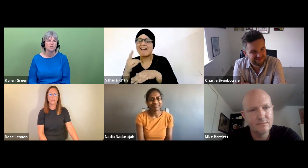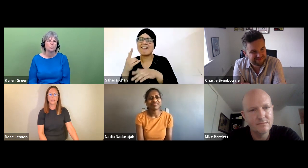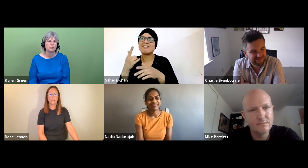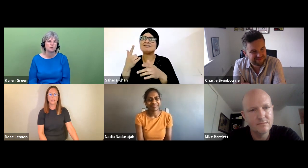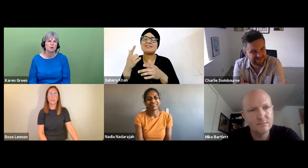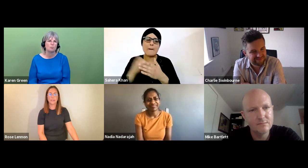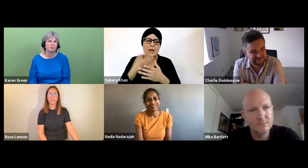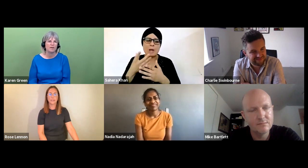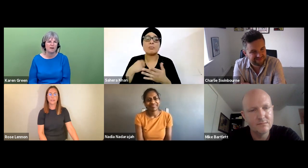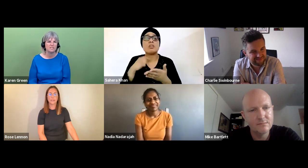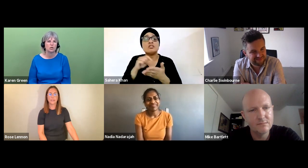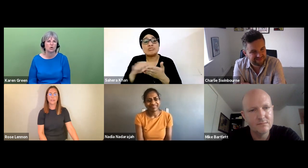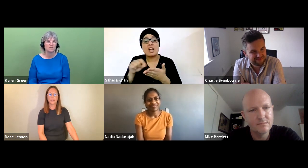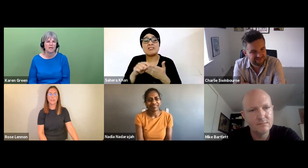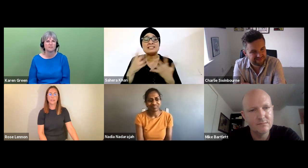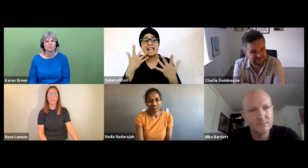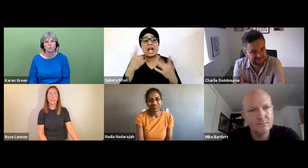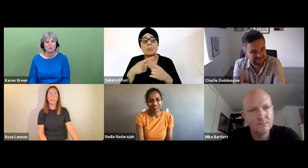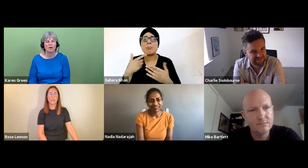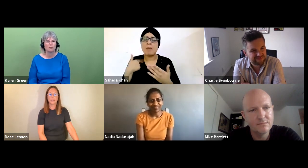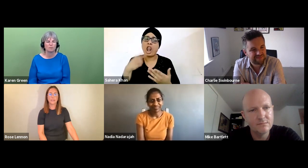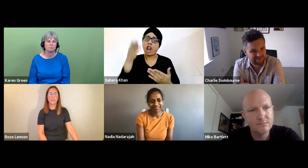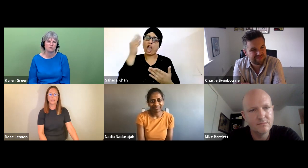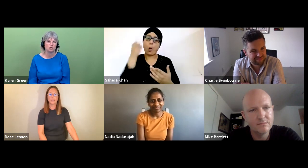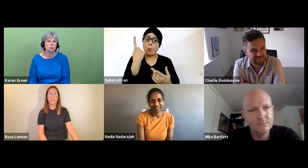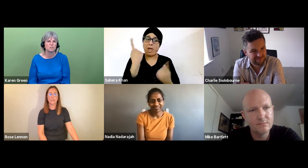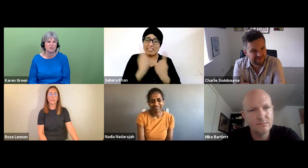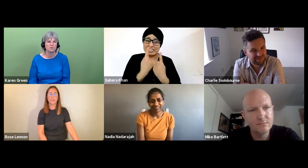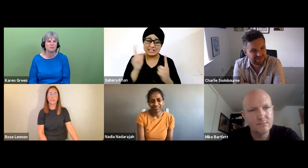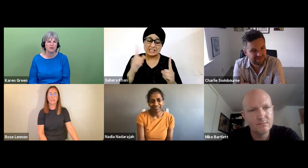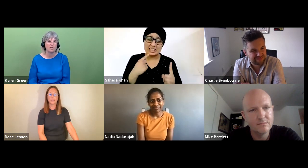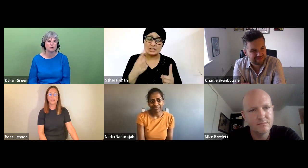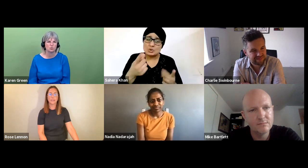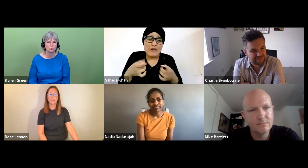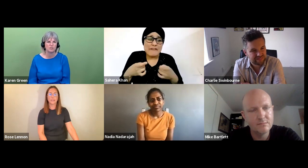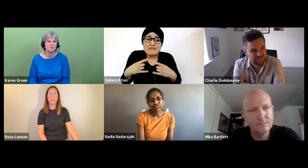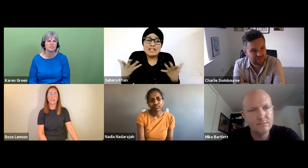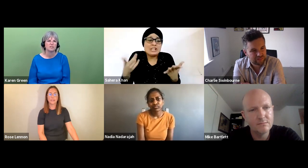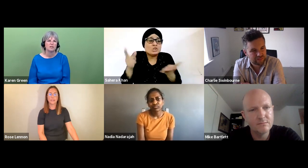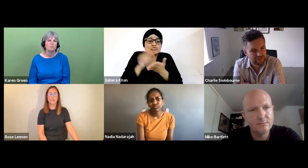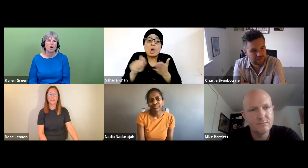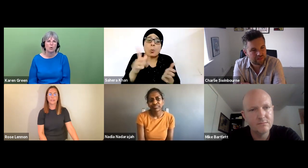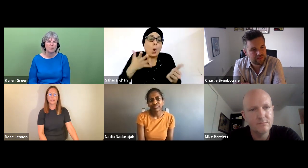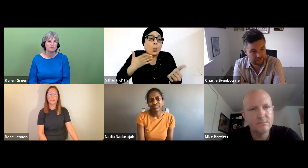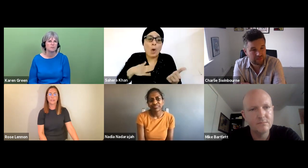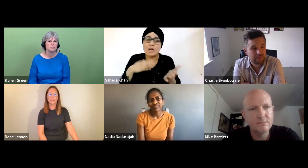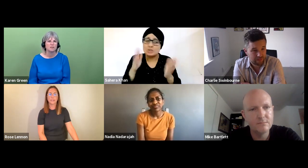which was a lot more varied in content, talking about shorter stories, poems, and